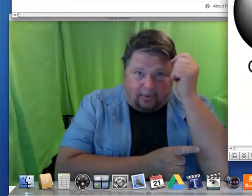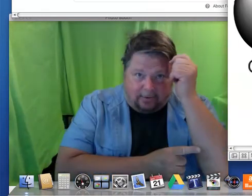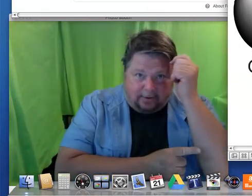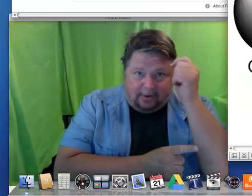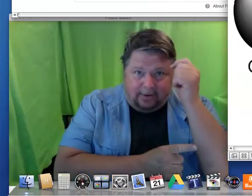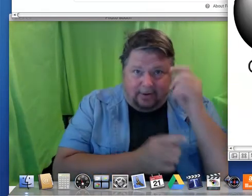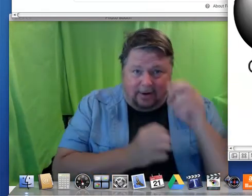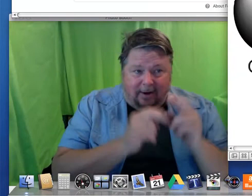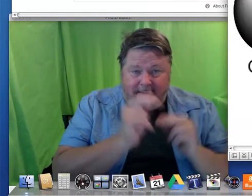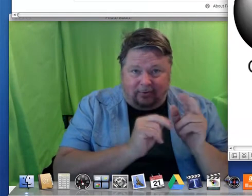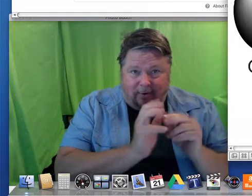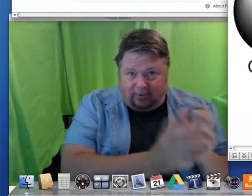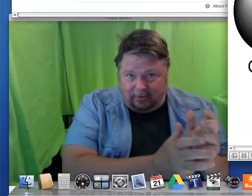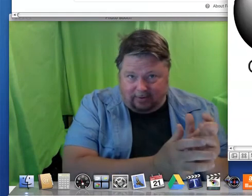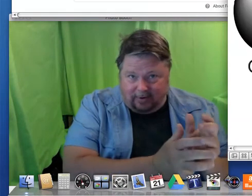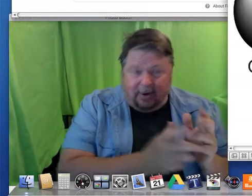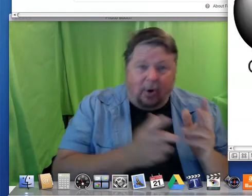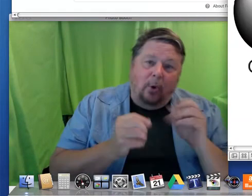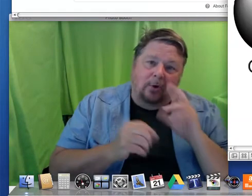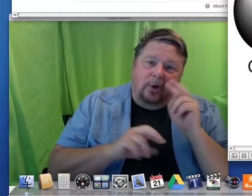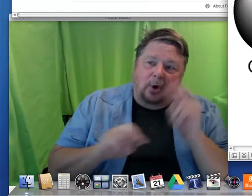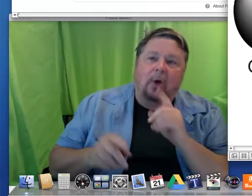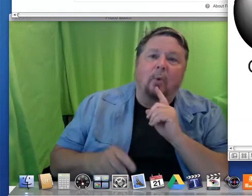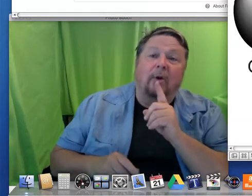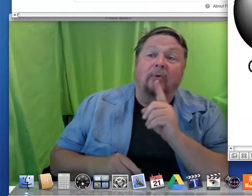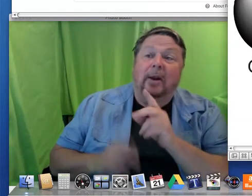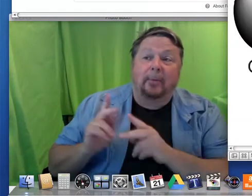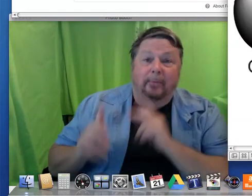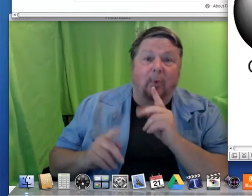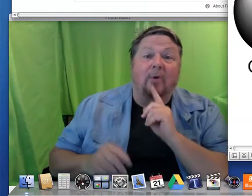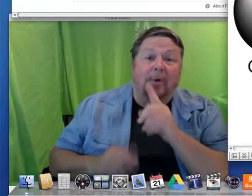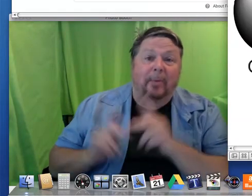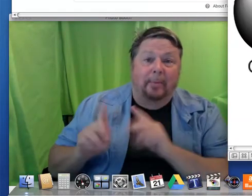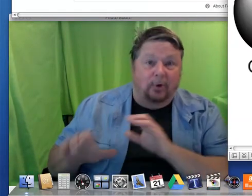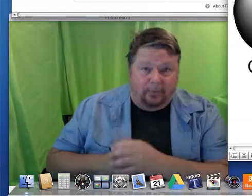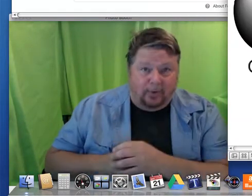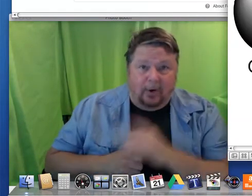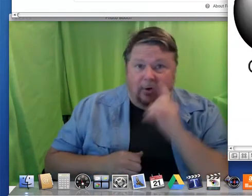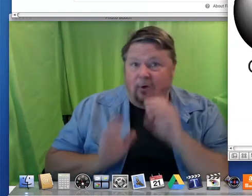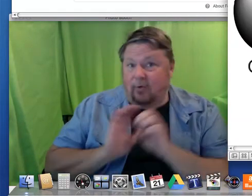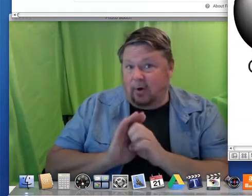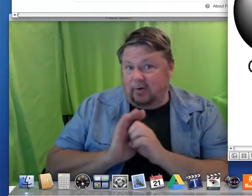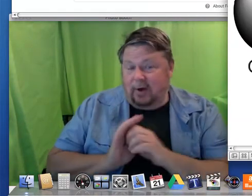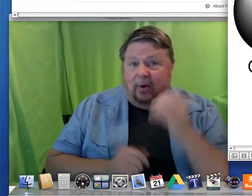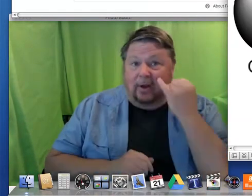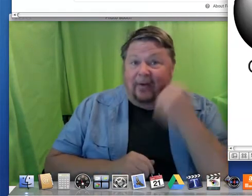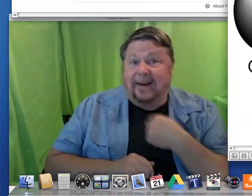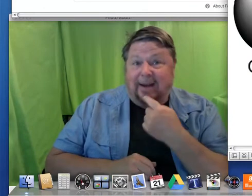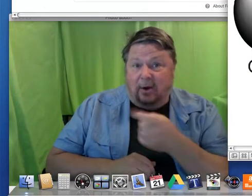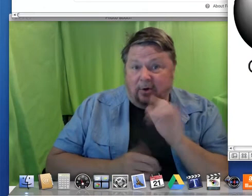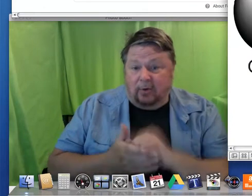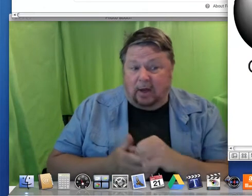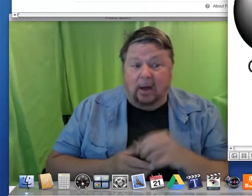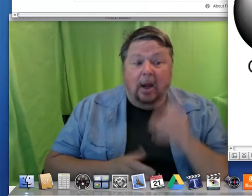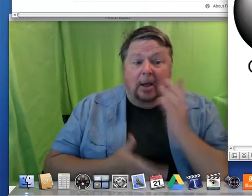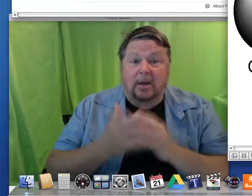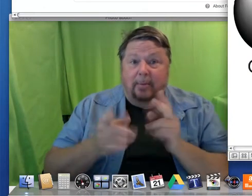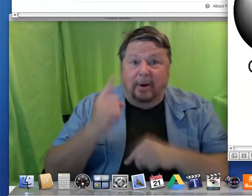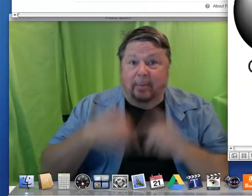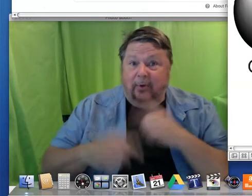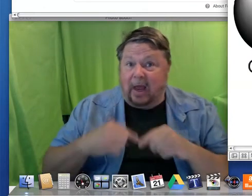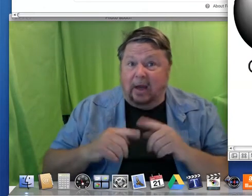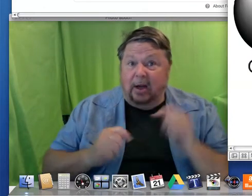theoretical construction, or you can look at what real people do. So, for example, if I tell you that